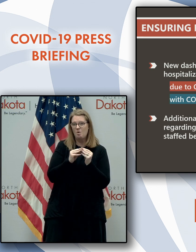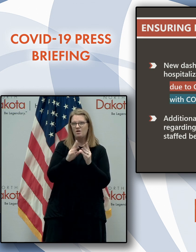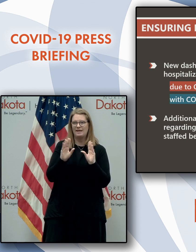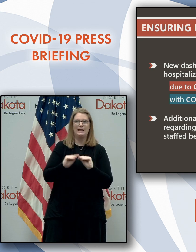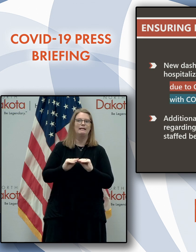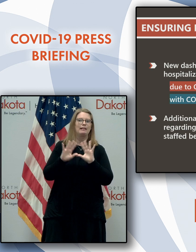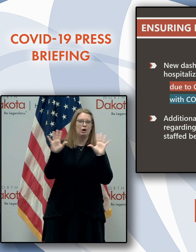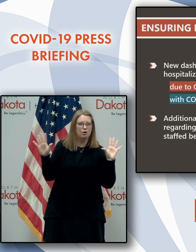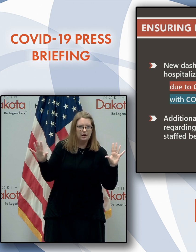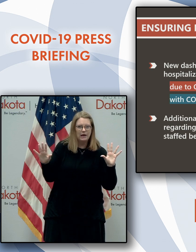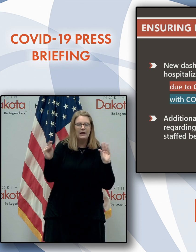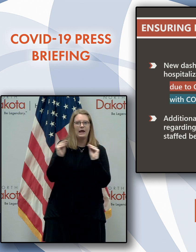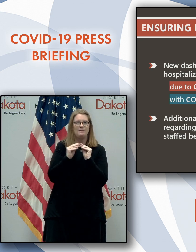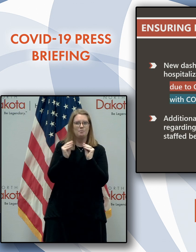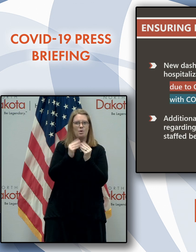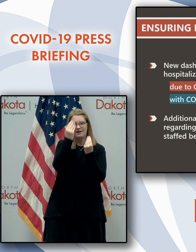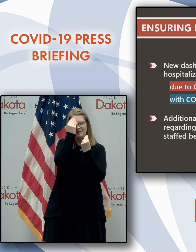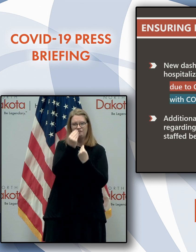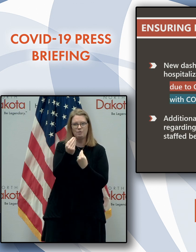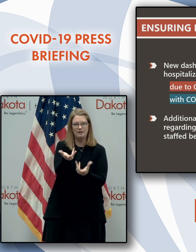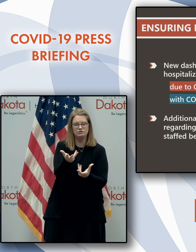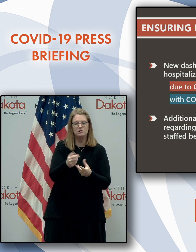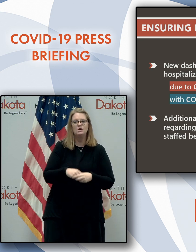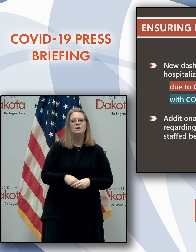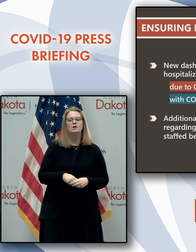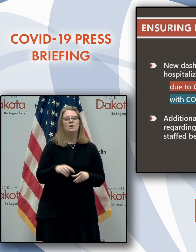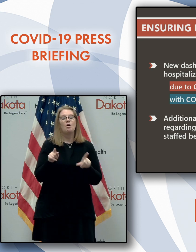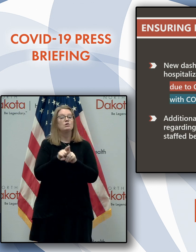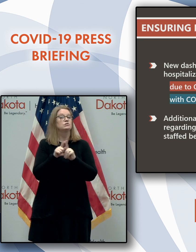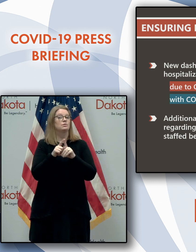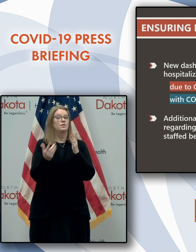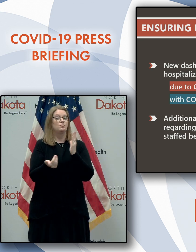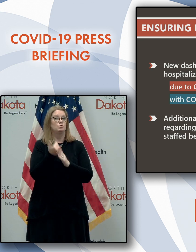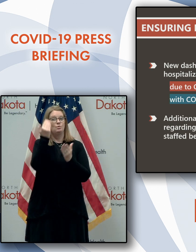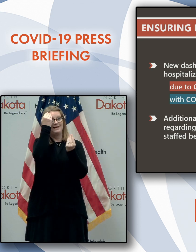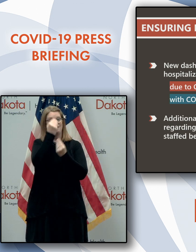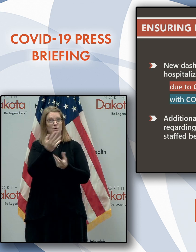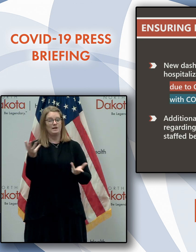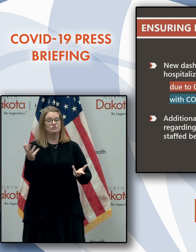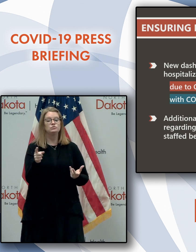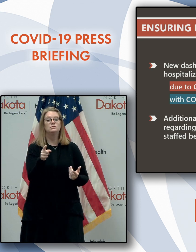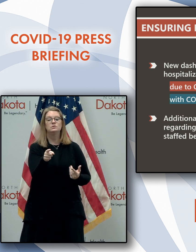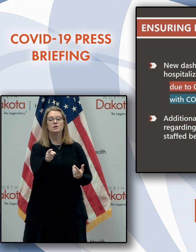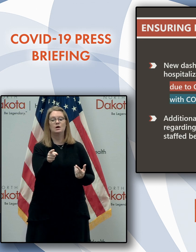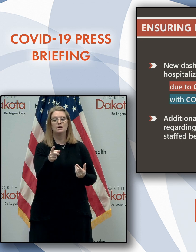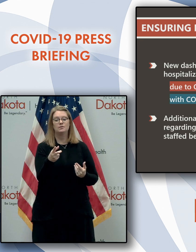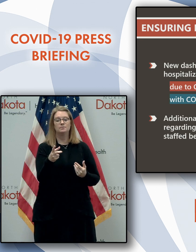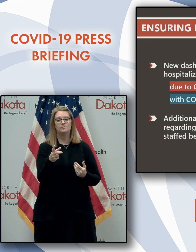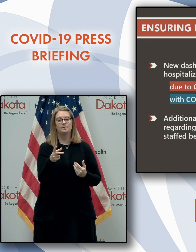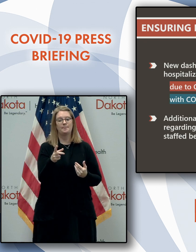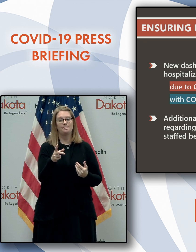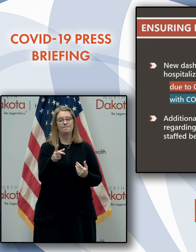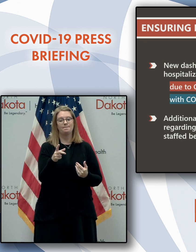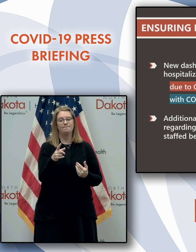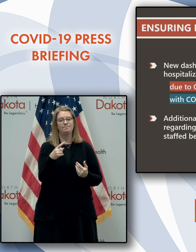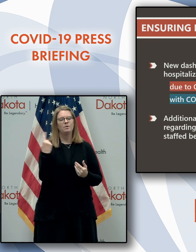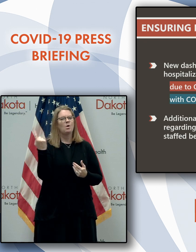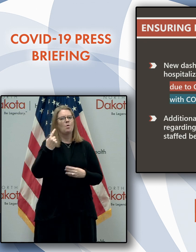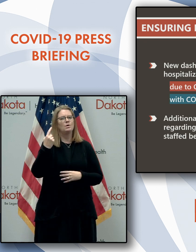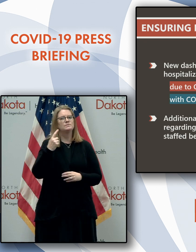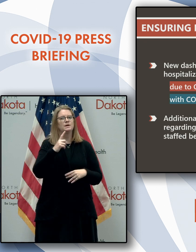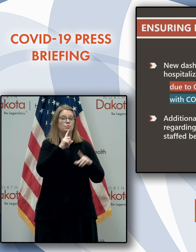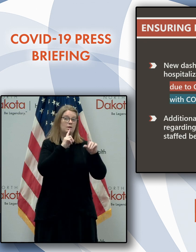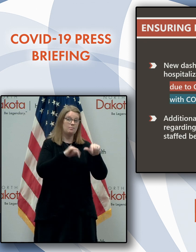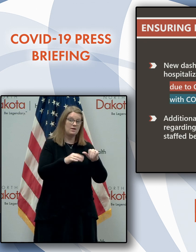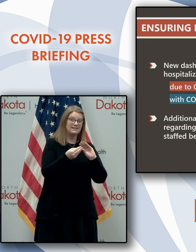across those. We have also added some new data that's on here, which is in addition to, we've always been reporting